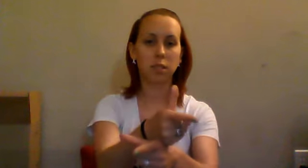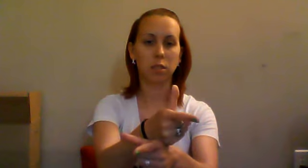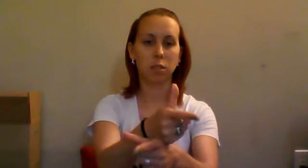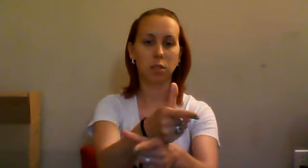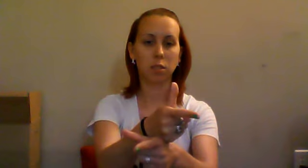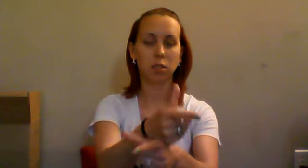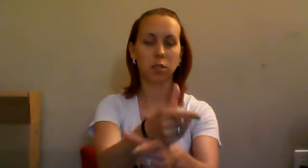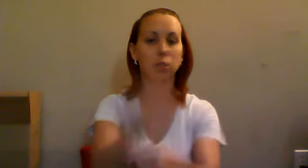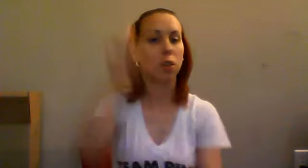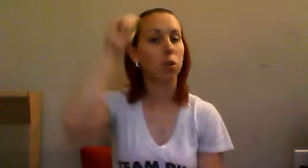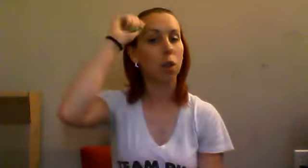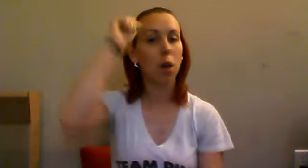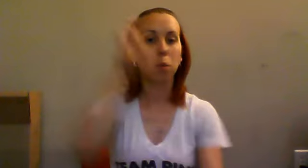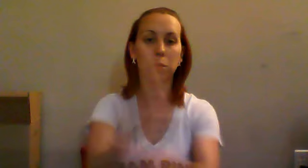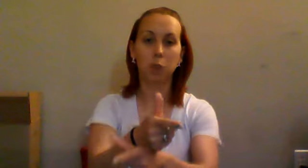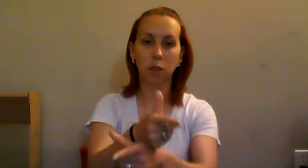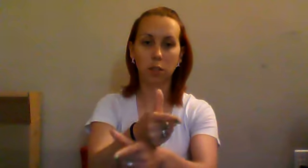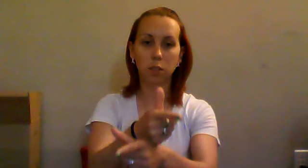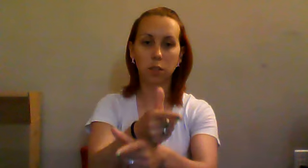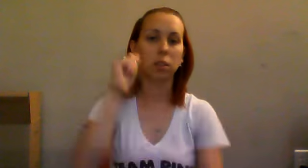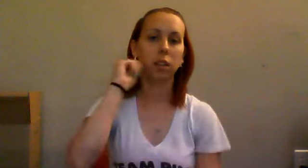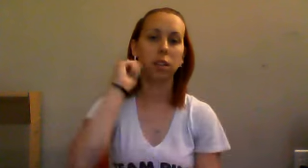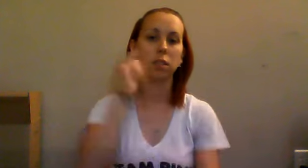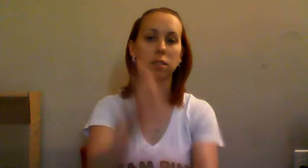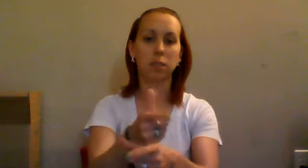Sister. So brother and sister.